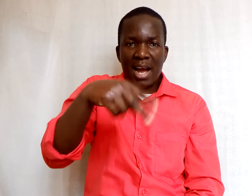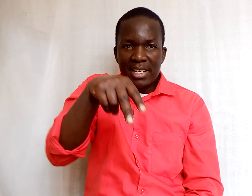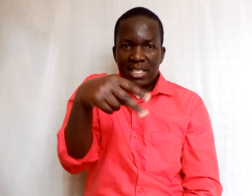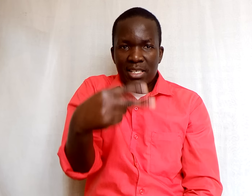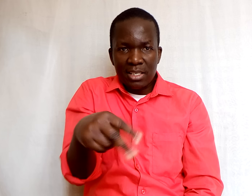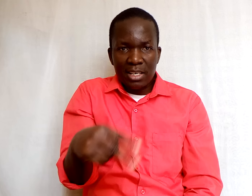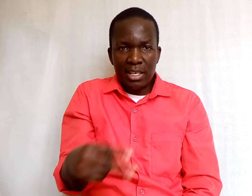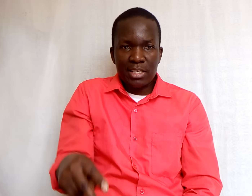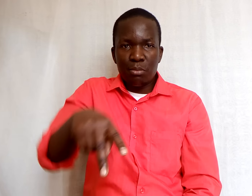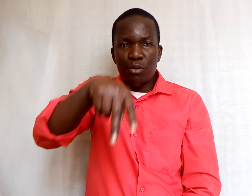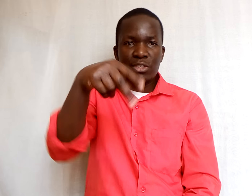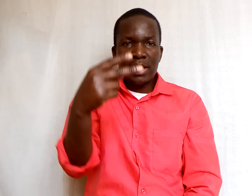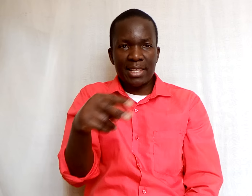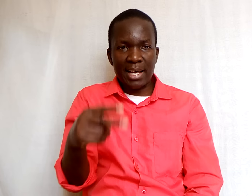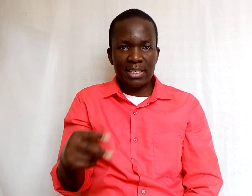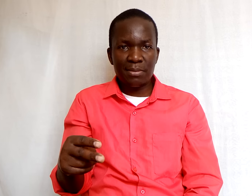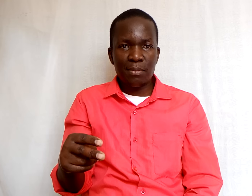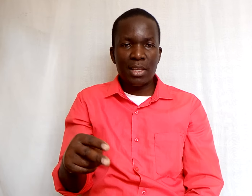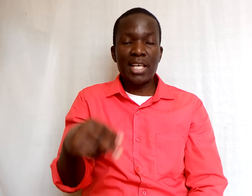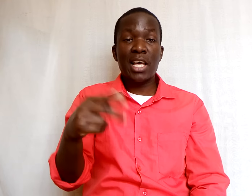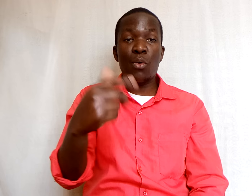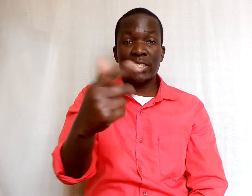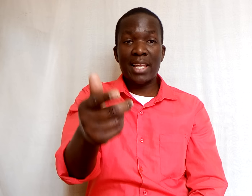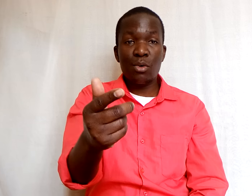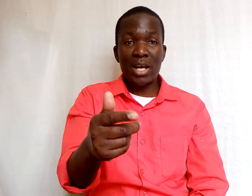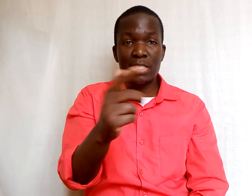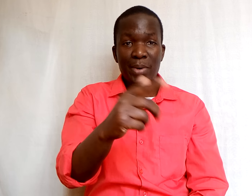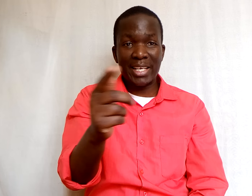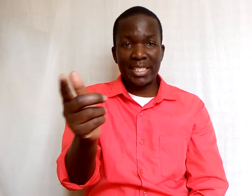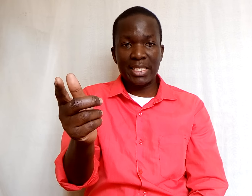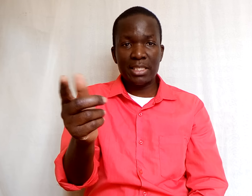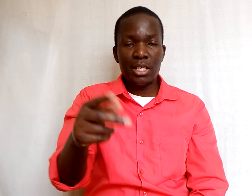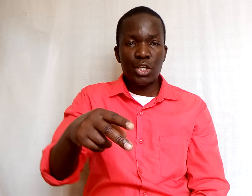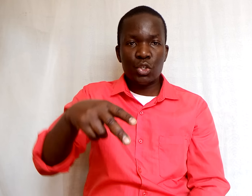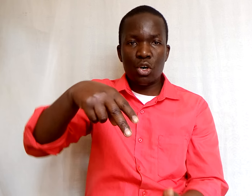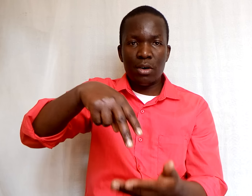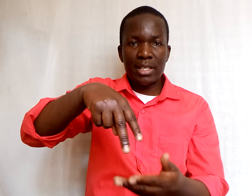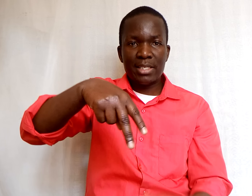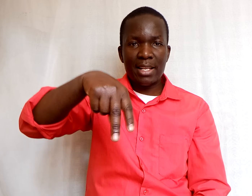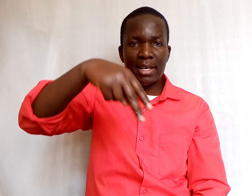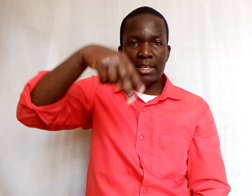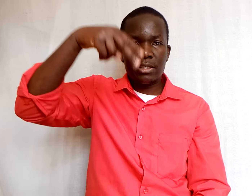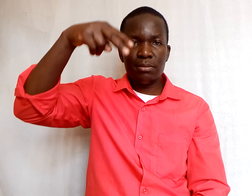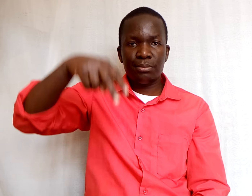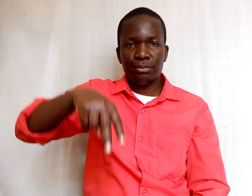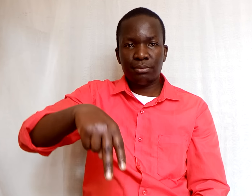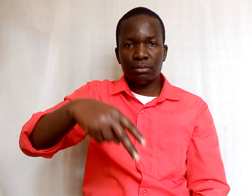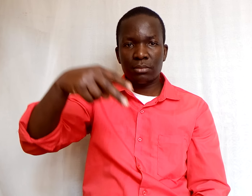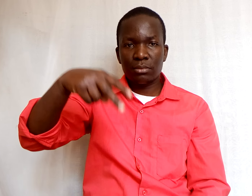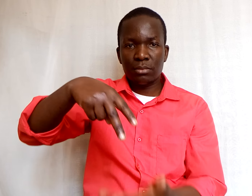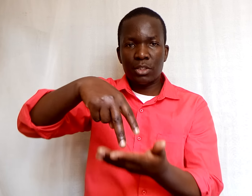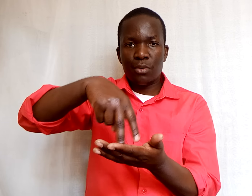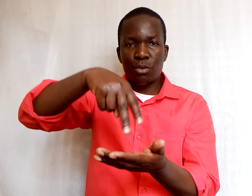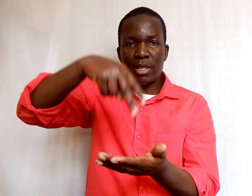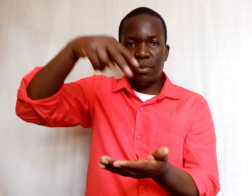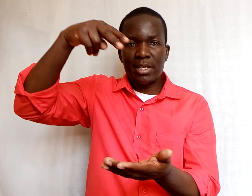and it moves like that, that's how we sign the word spaghetti. So it's signed like this, from the plate, like